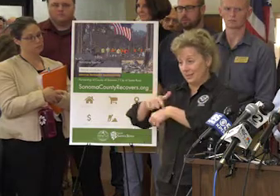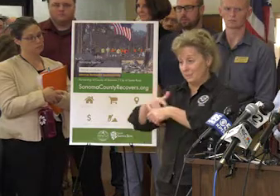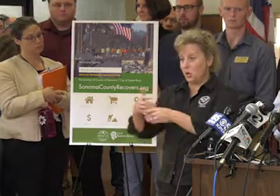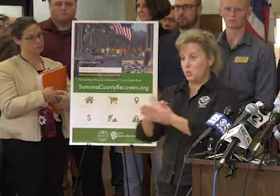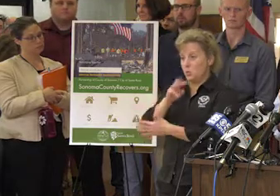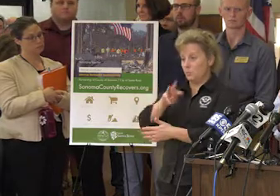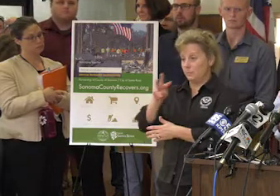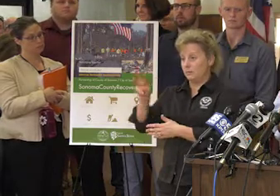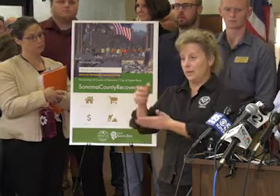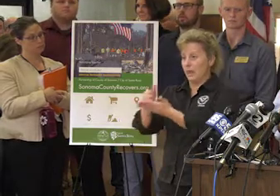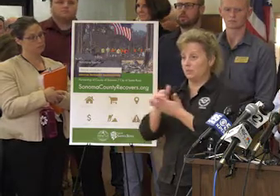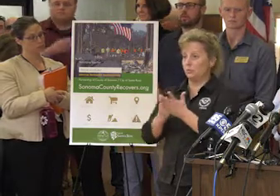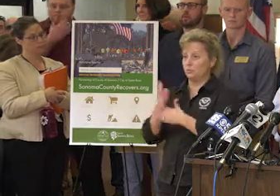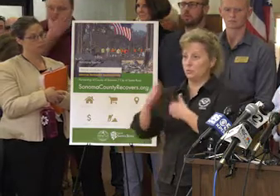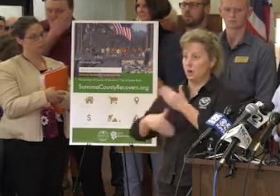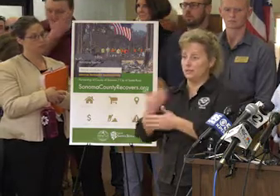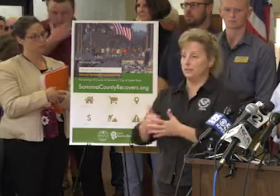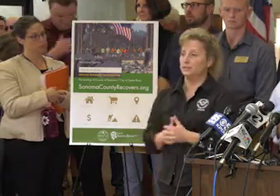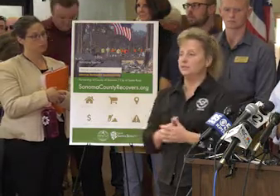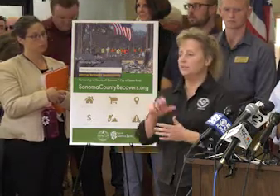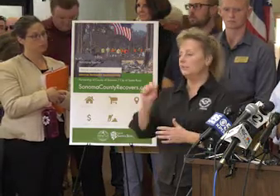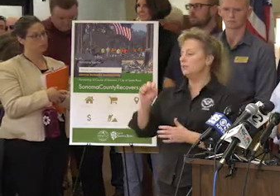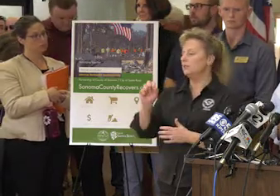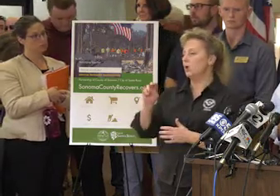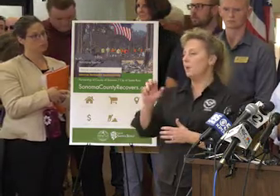help us all through this process.